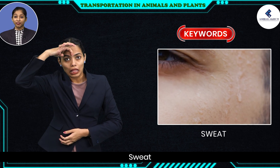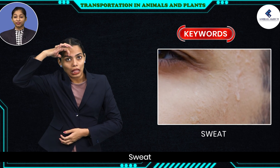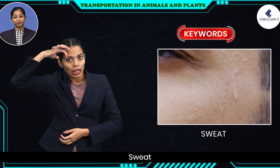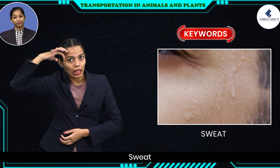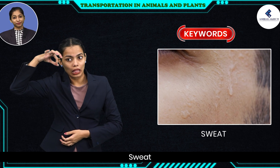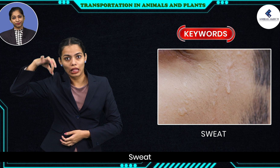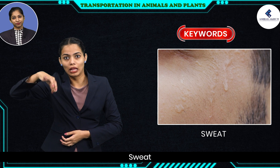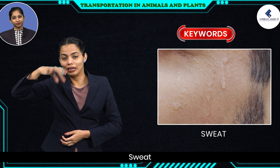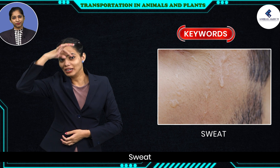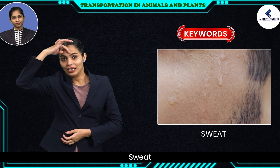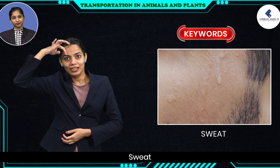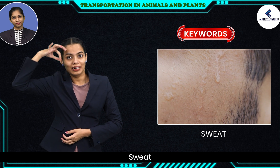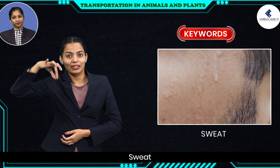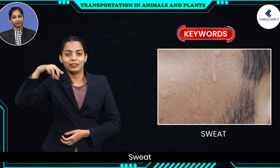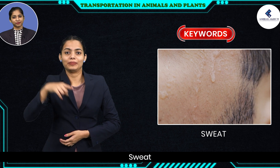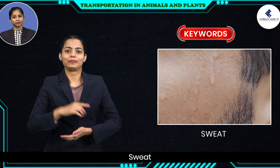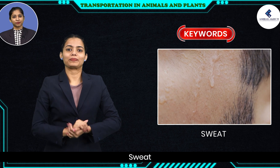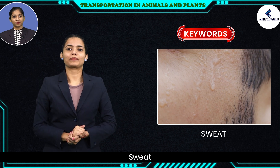sweat,